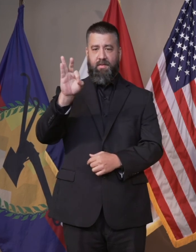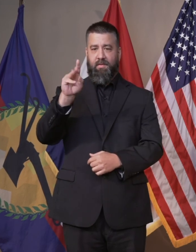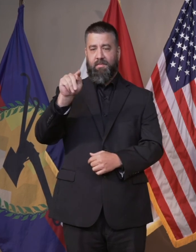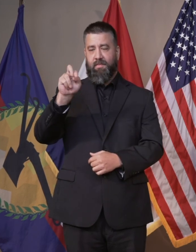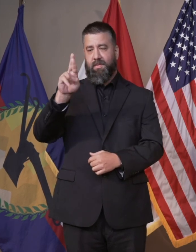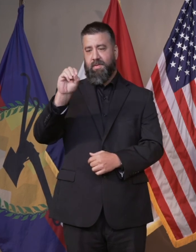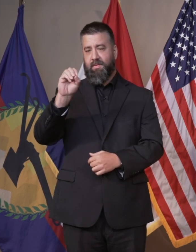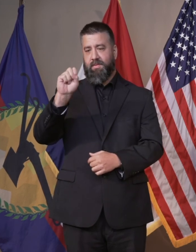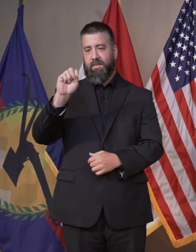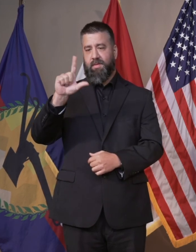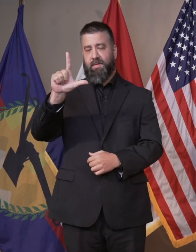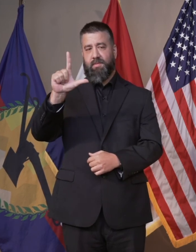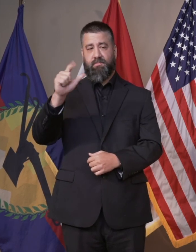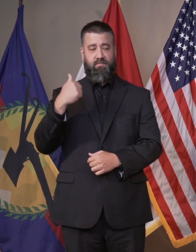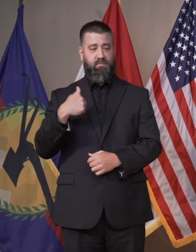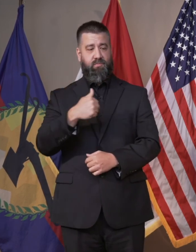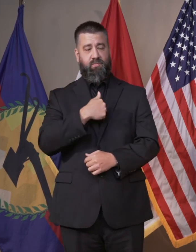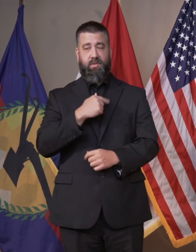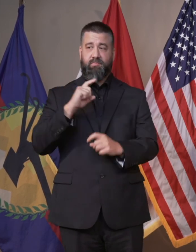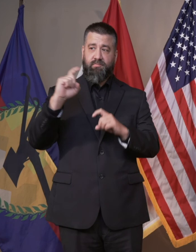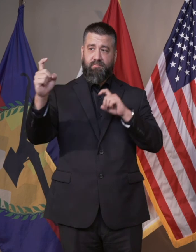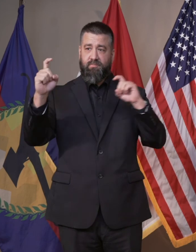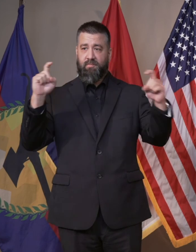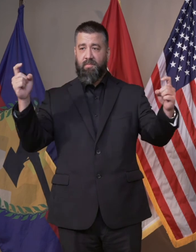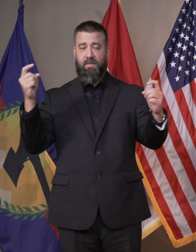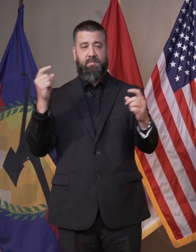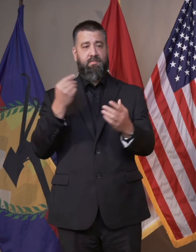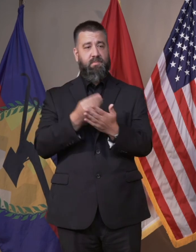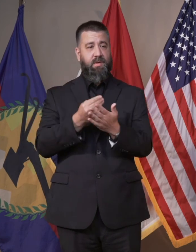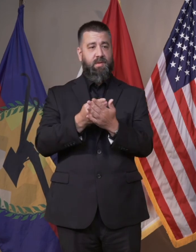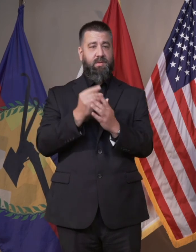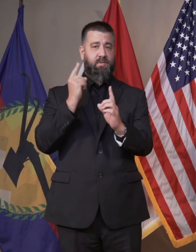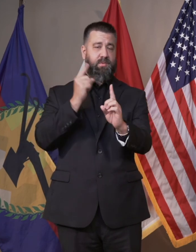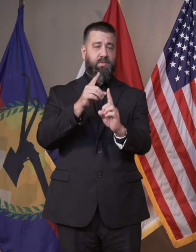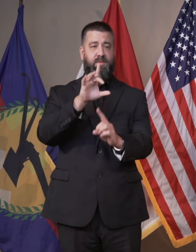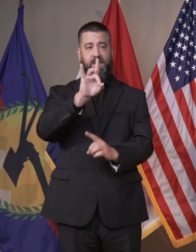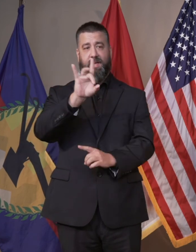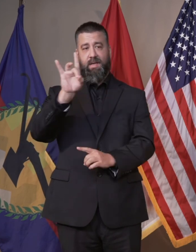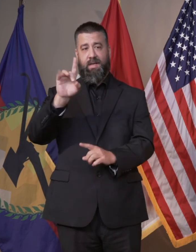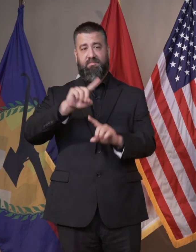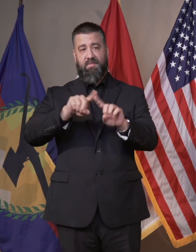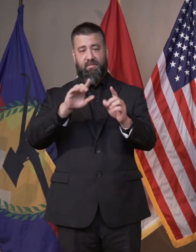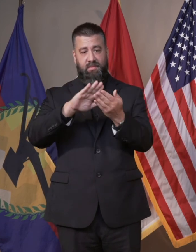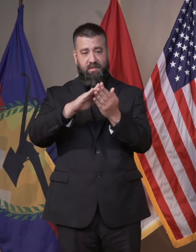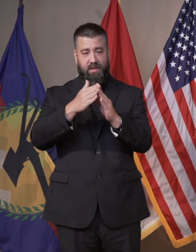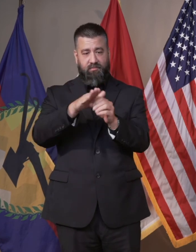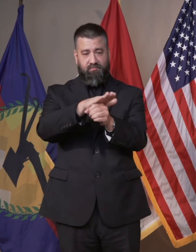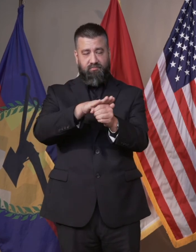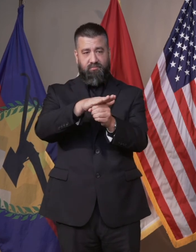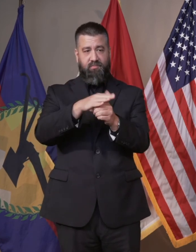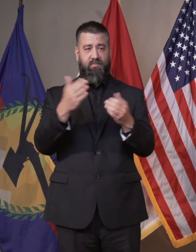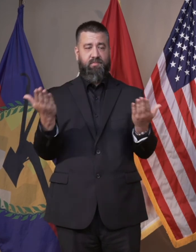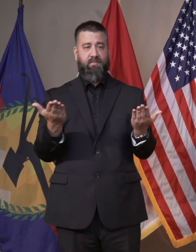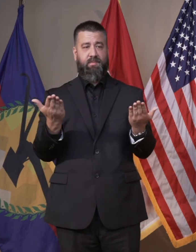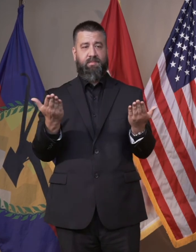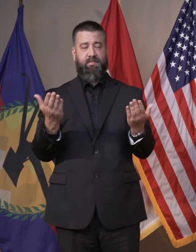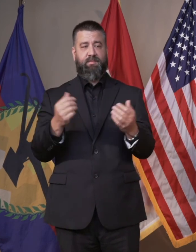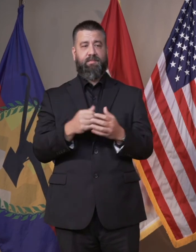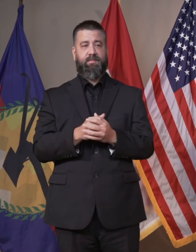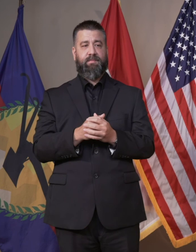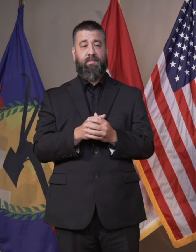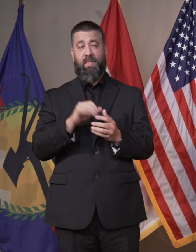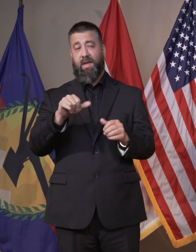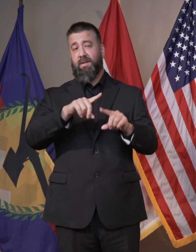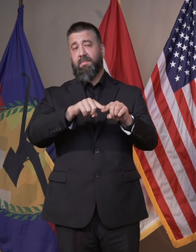our 88 incorporated municipalities in St. Louis County on a per capita basis. The Municipal Relief Program